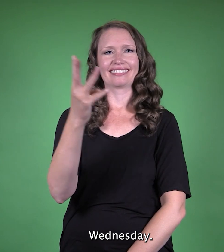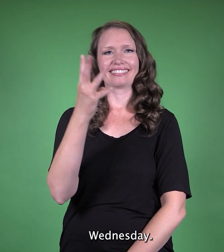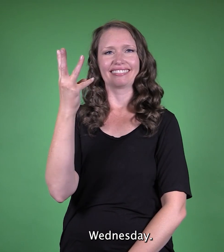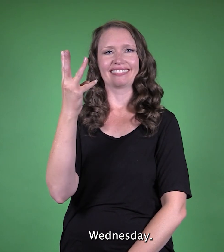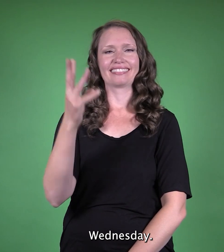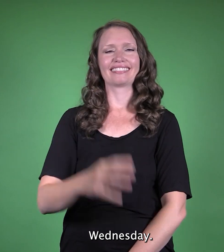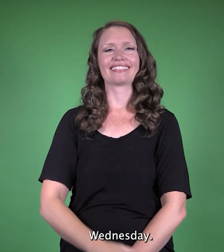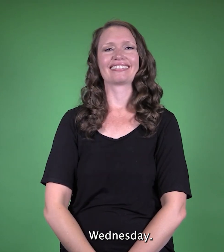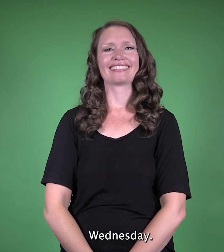Wednesday,